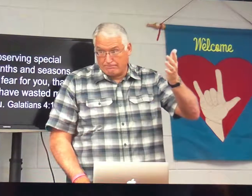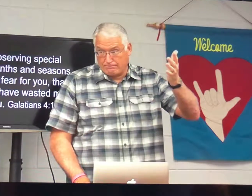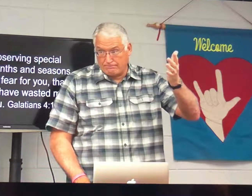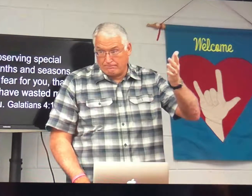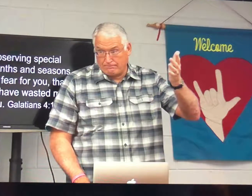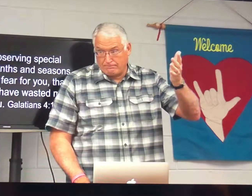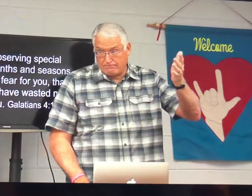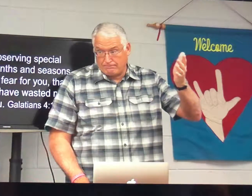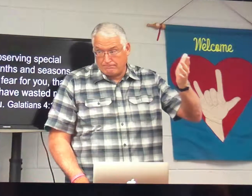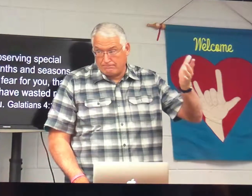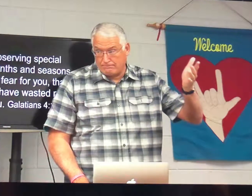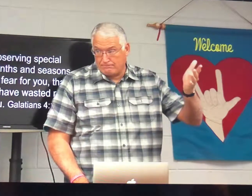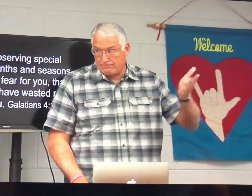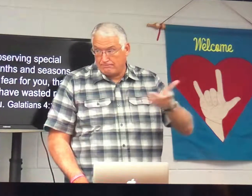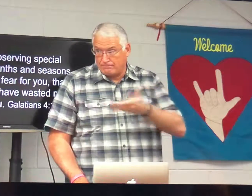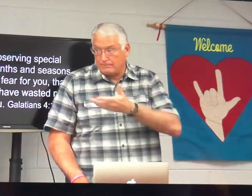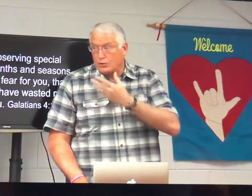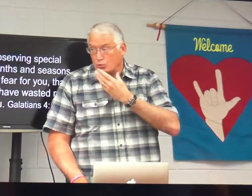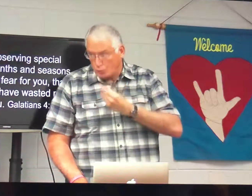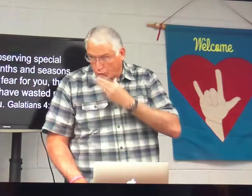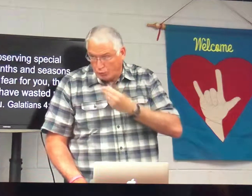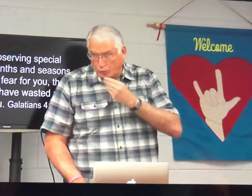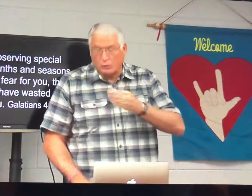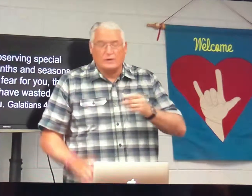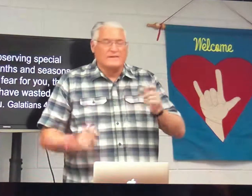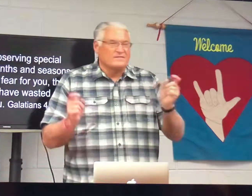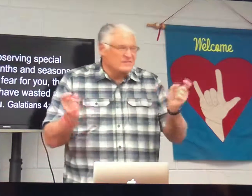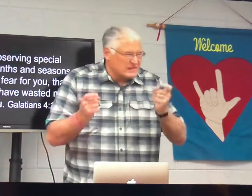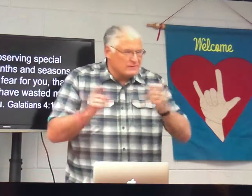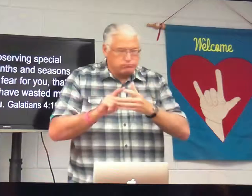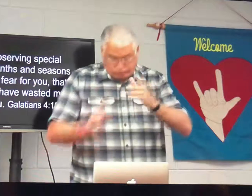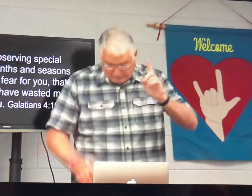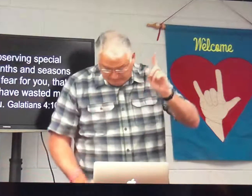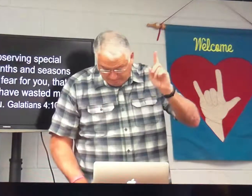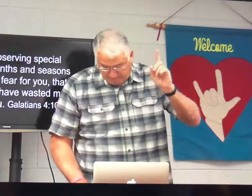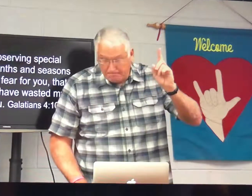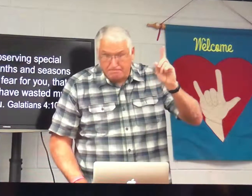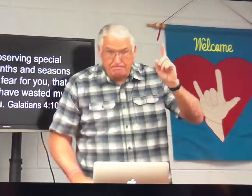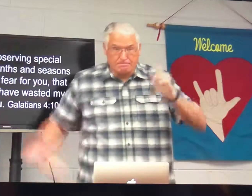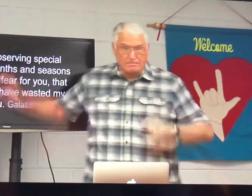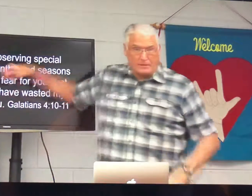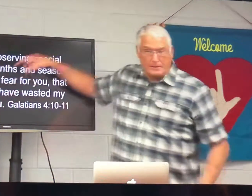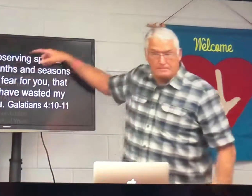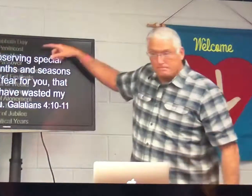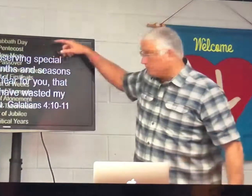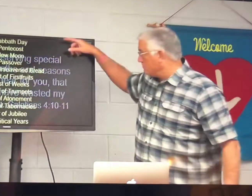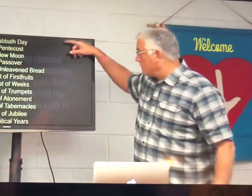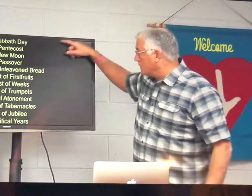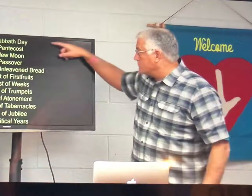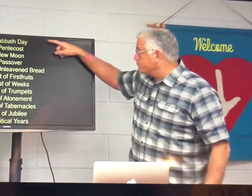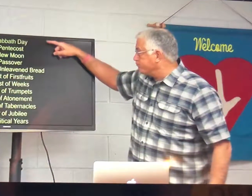likely a double play. Instead, on the ricochet, it scores a run, and it's 9-6.